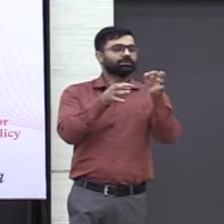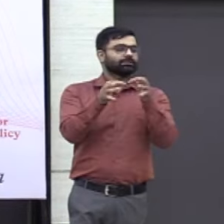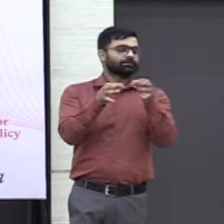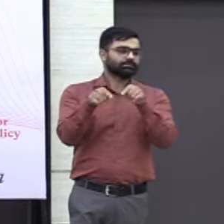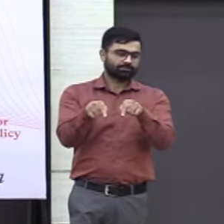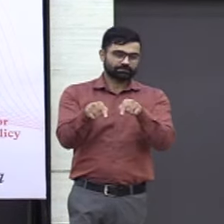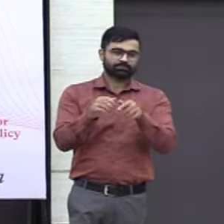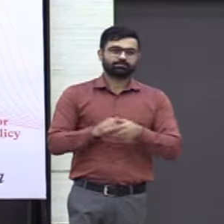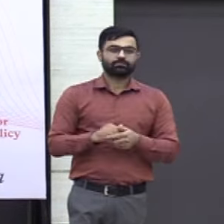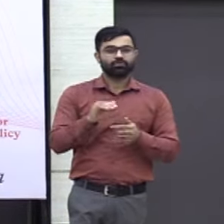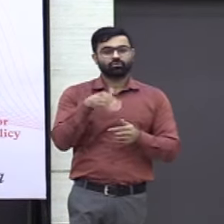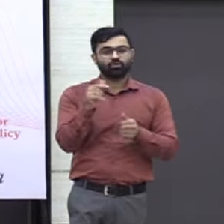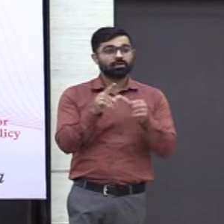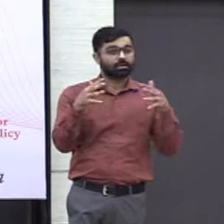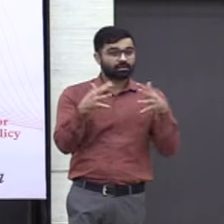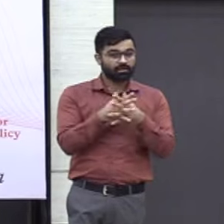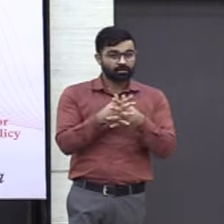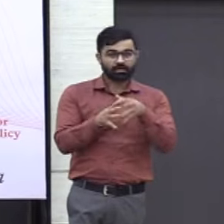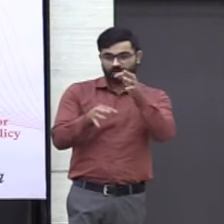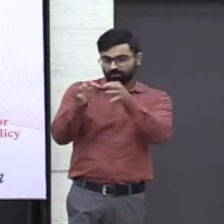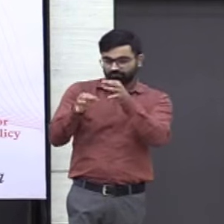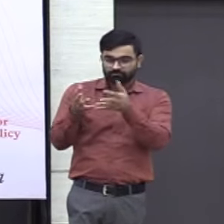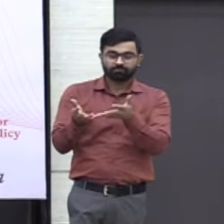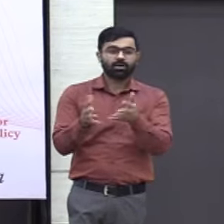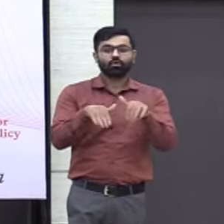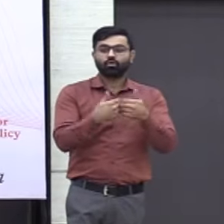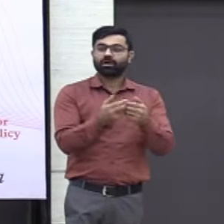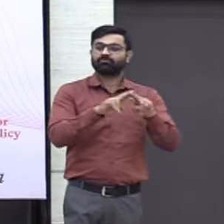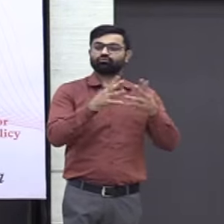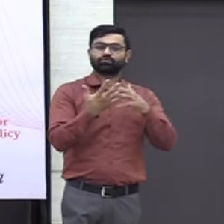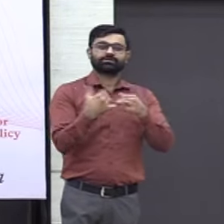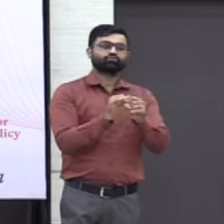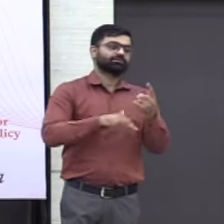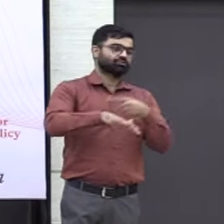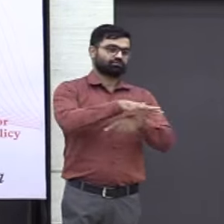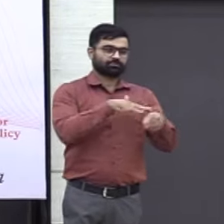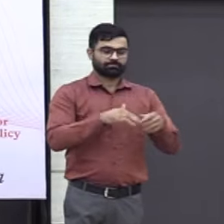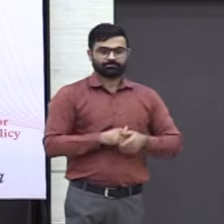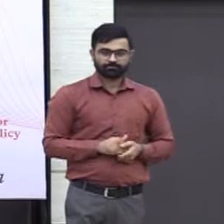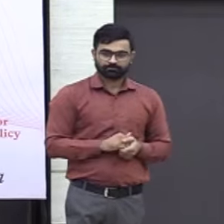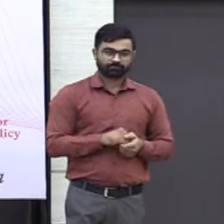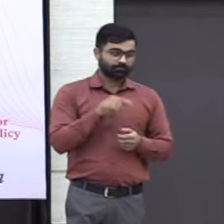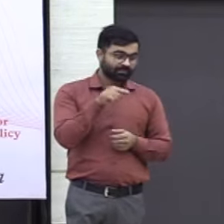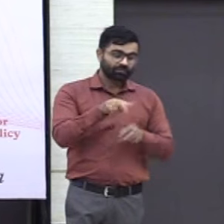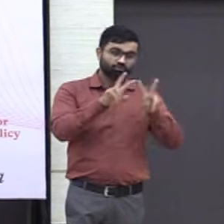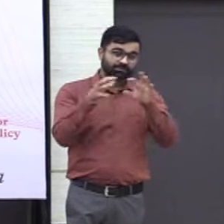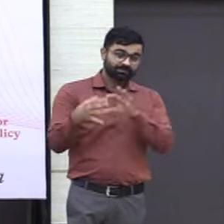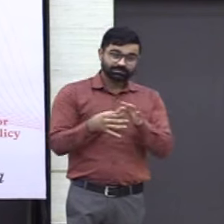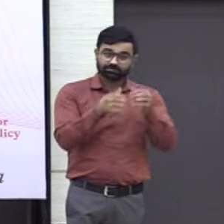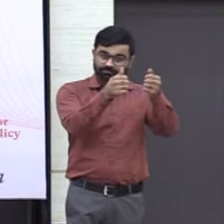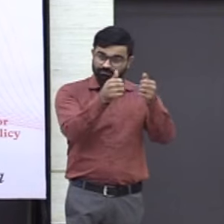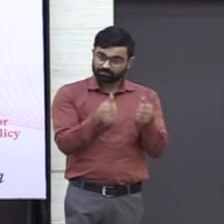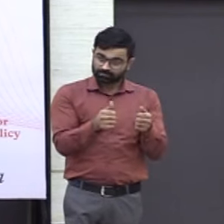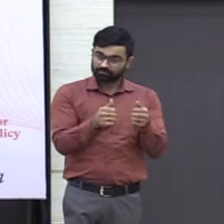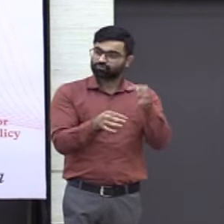dynamics of law, legislation, and the functioning of society. That dynamics results